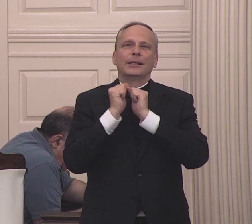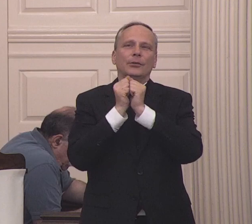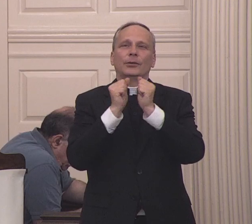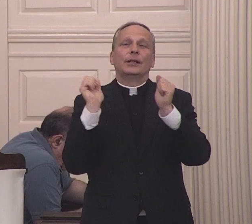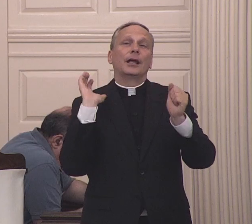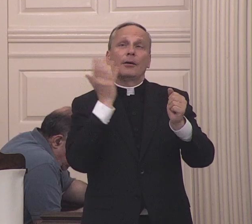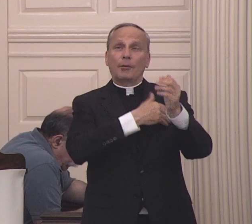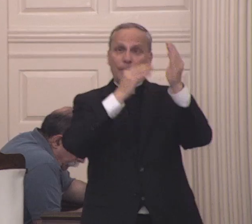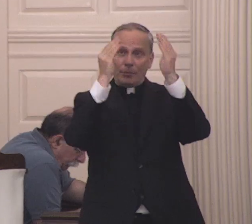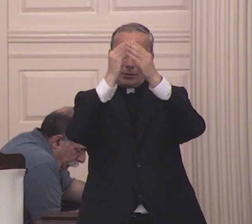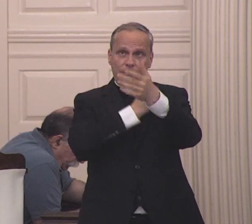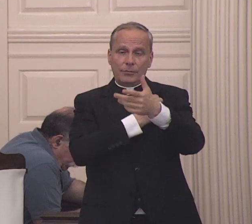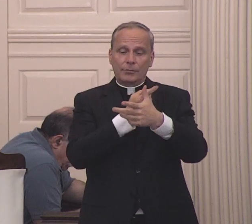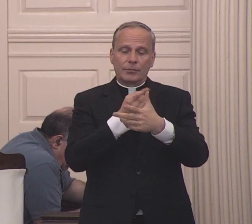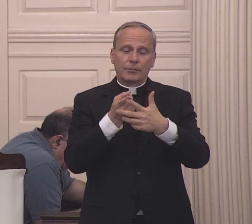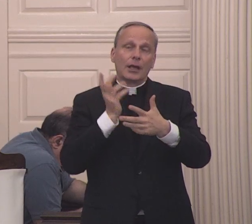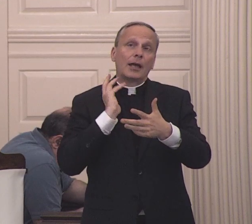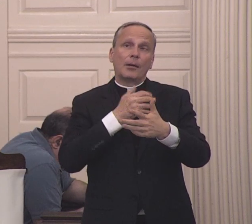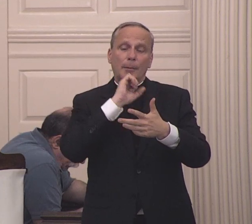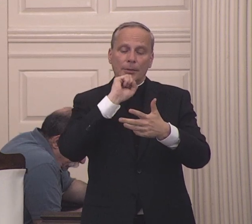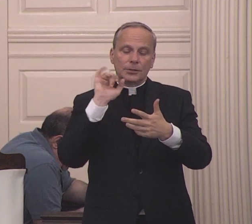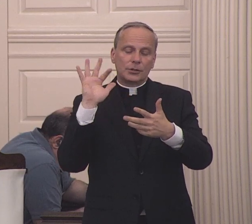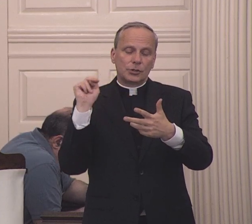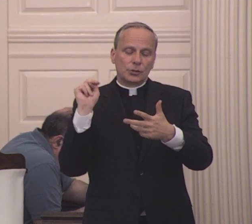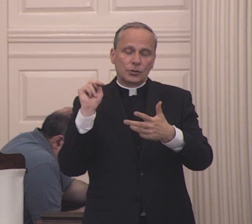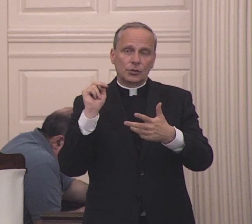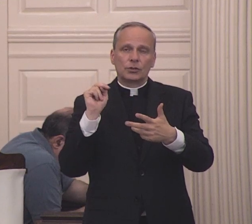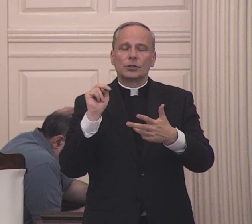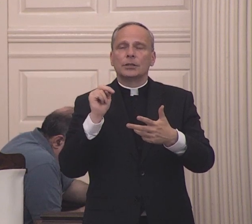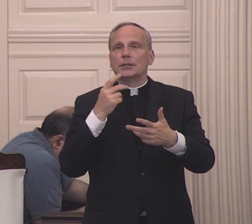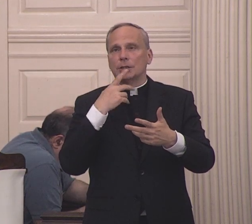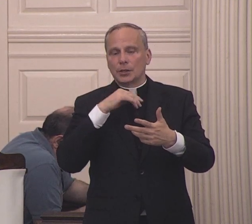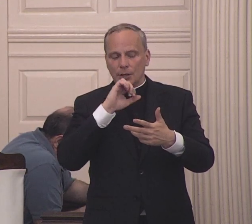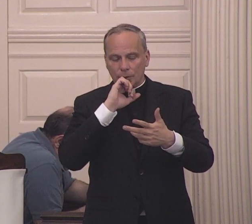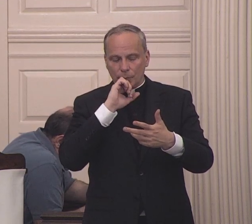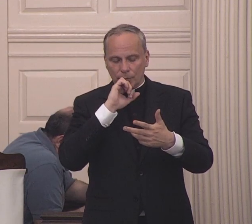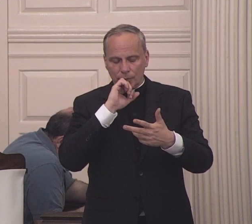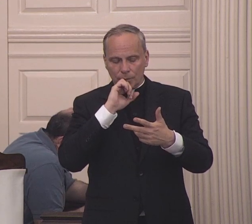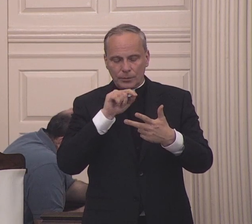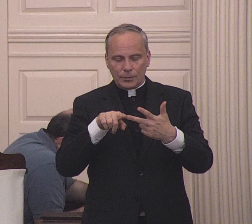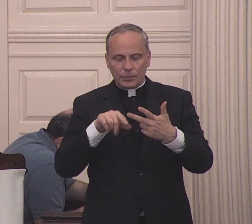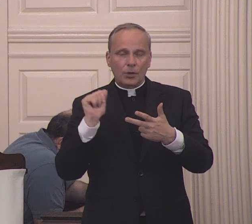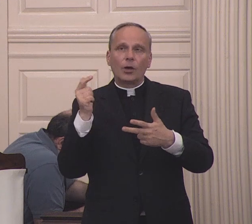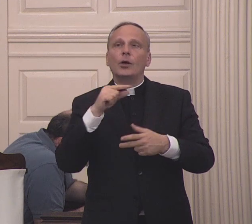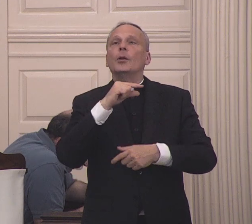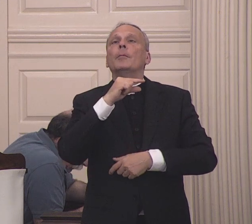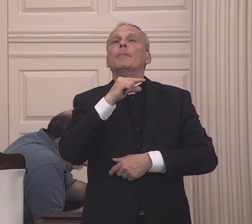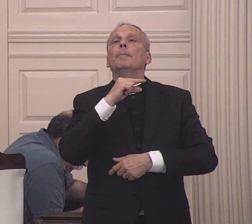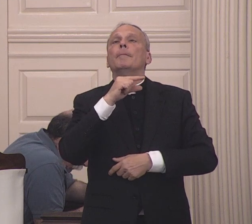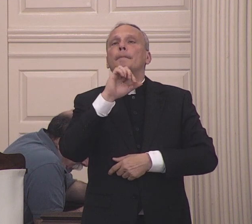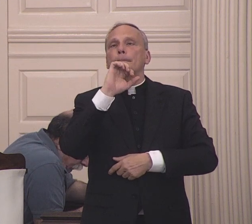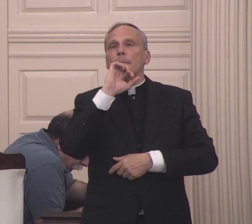together with Francis, our Pope, and Cardinal Sean, our Bishop, and all the clergy.